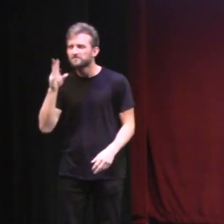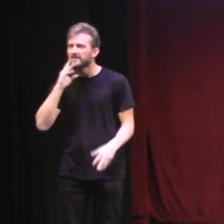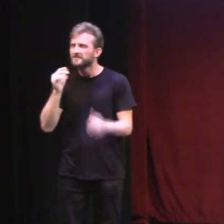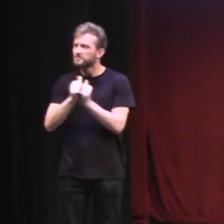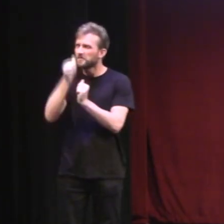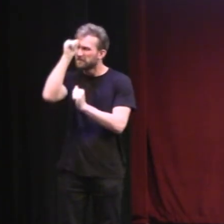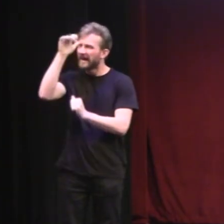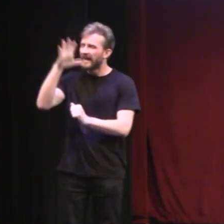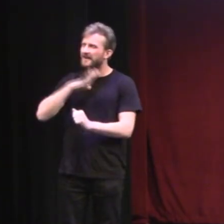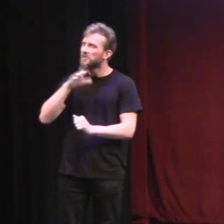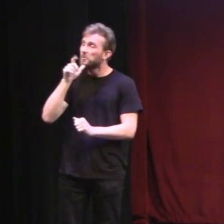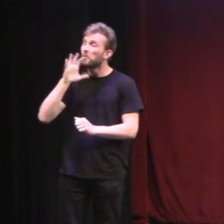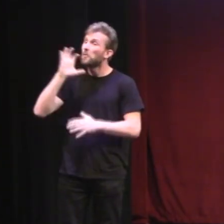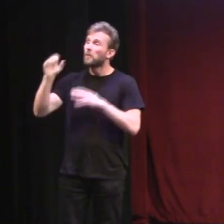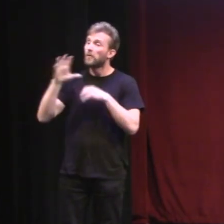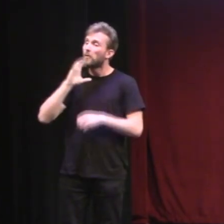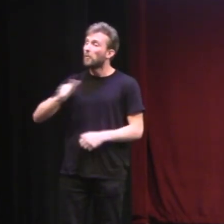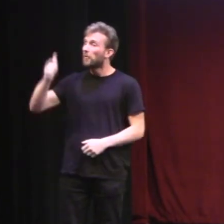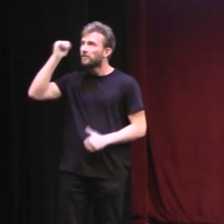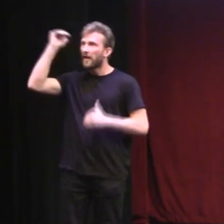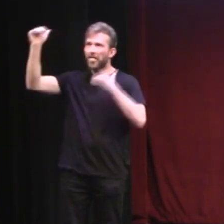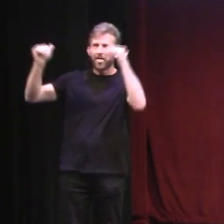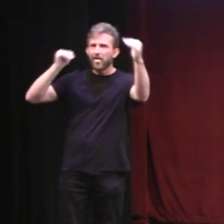to 35.